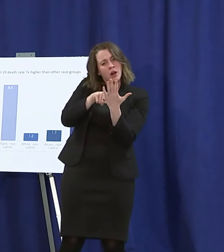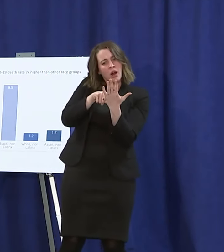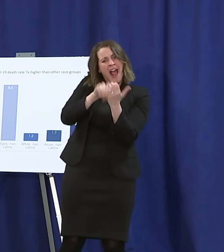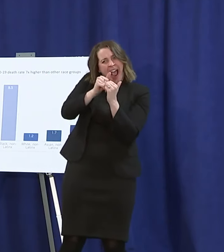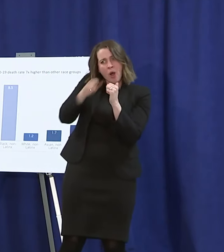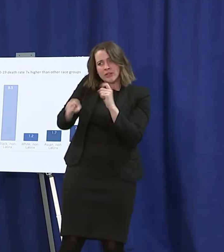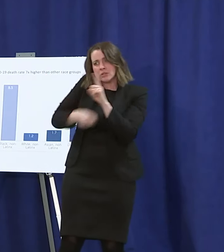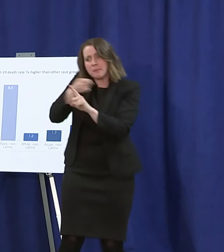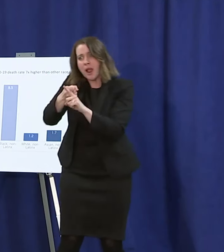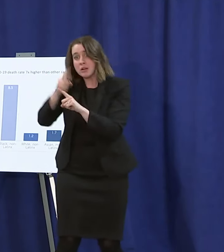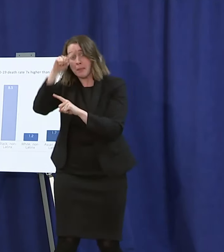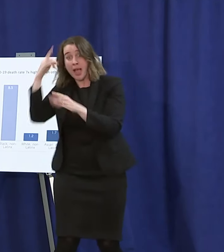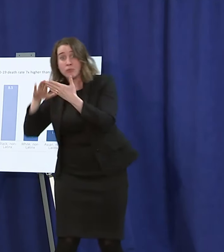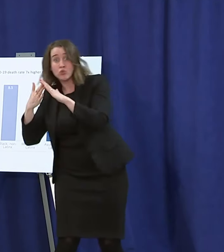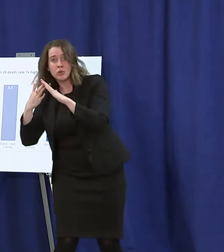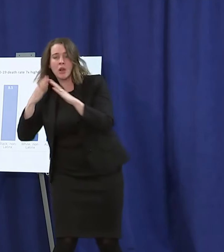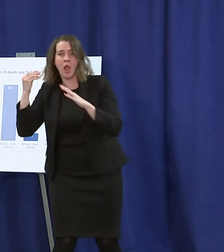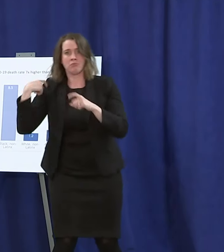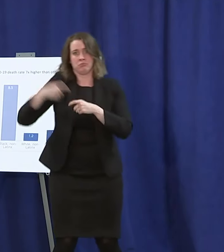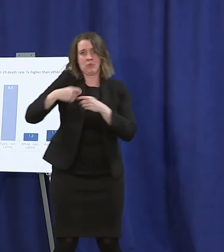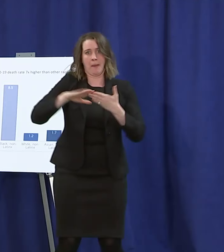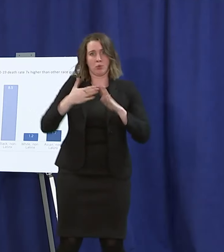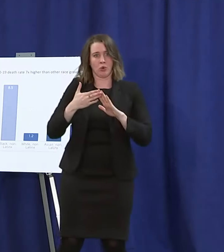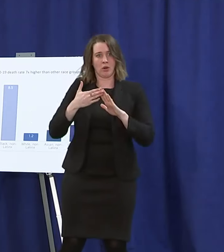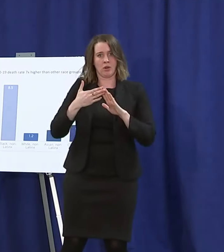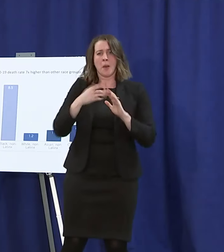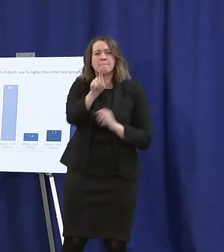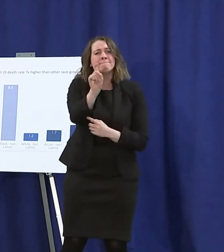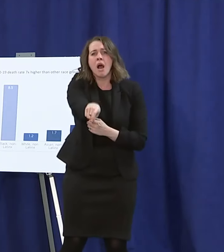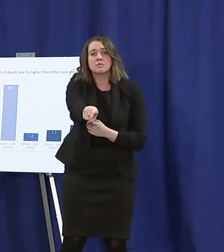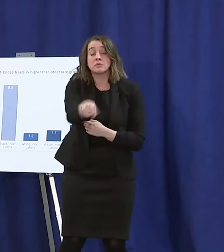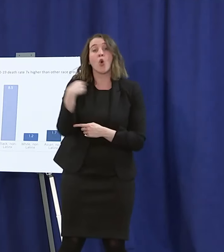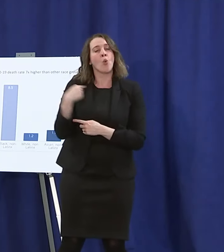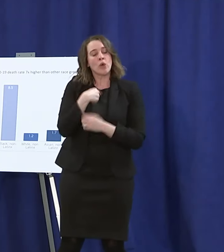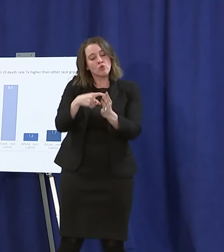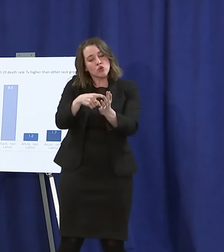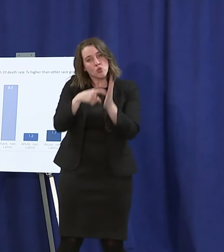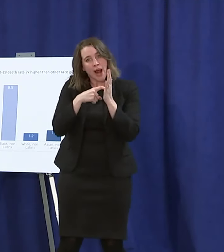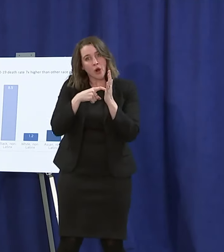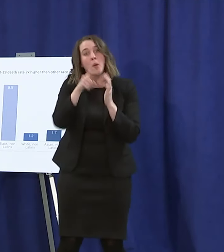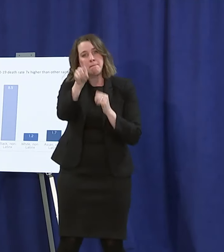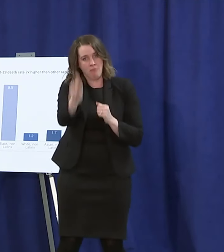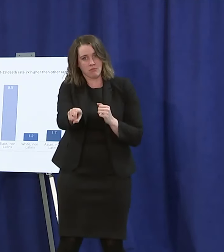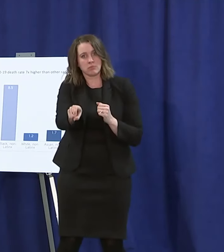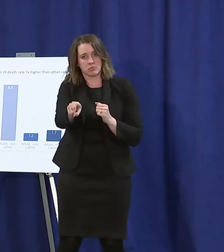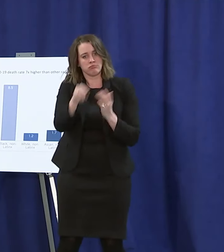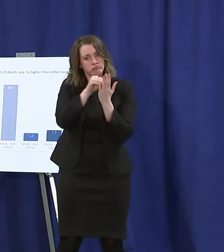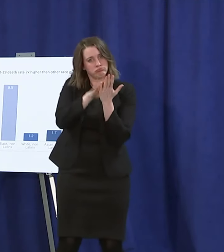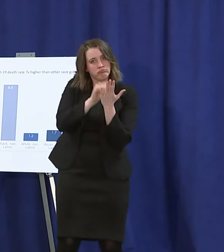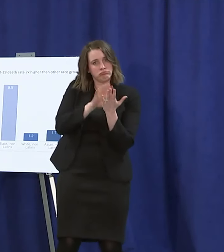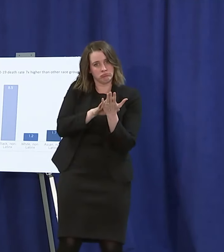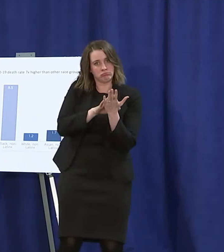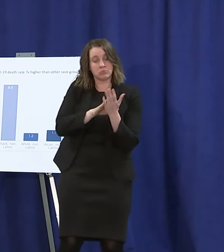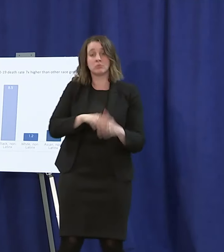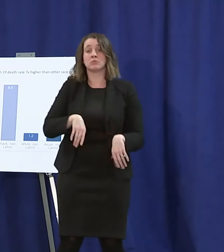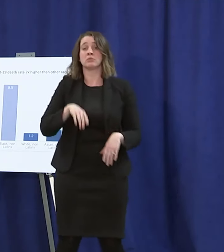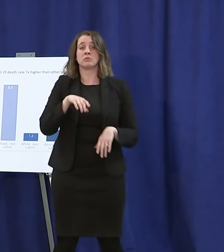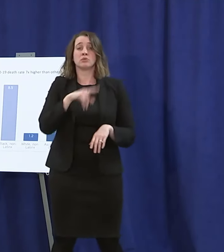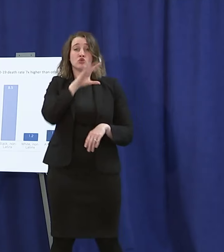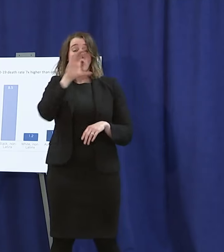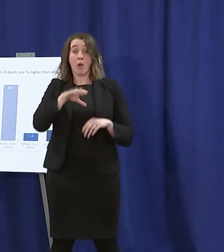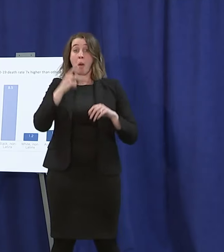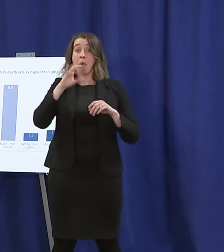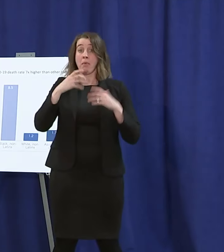on Black and brown communities. You must do this, and we will order it to happen. CDPH will also